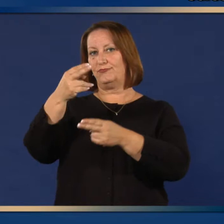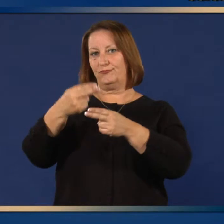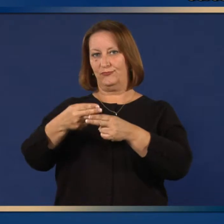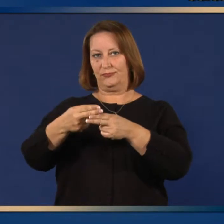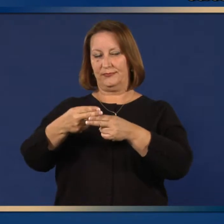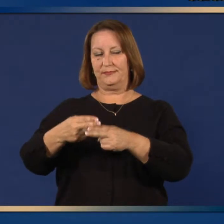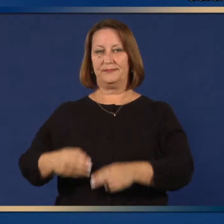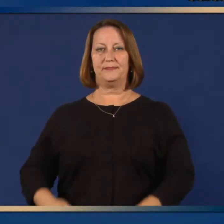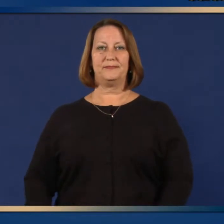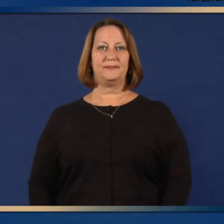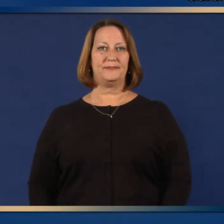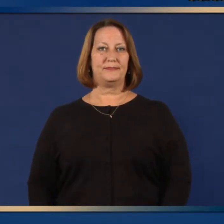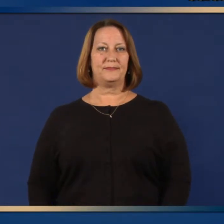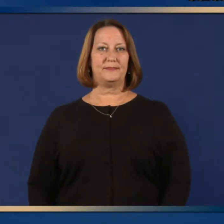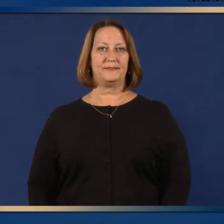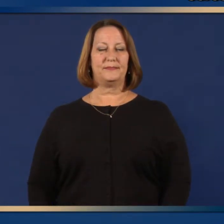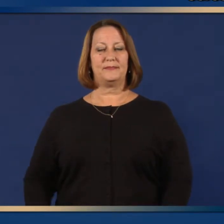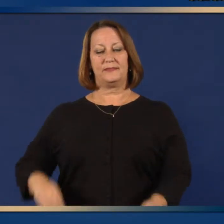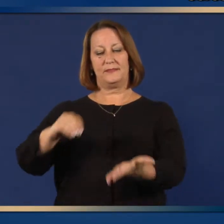date.